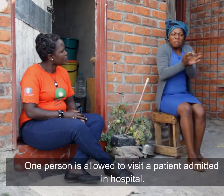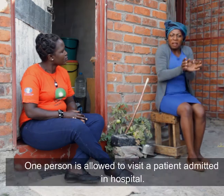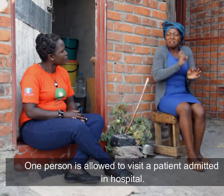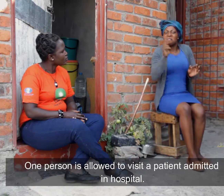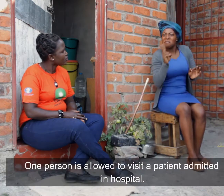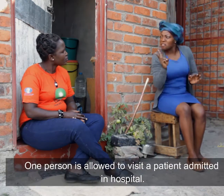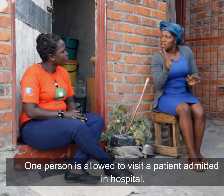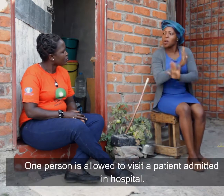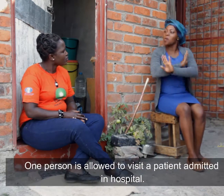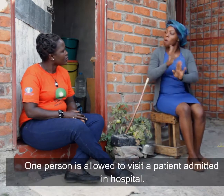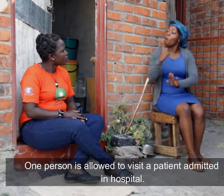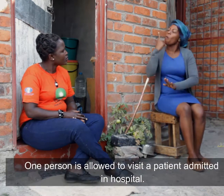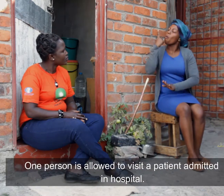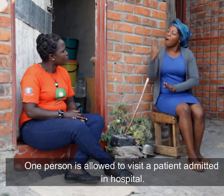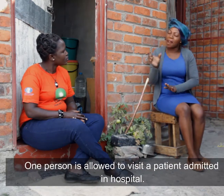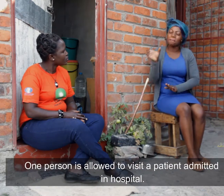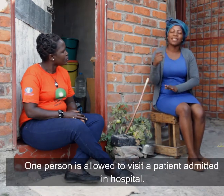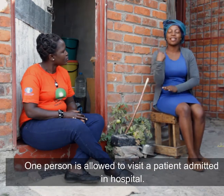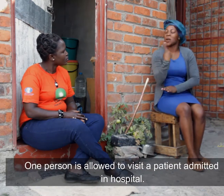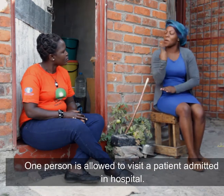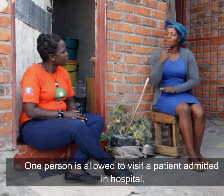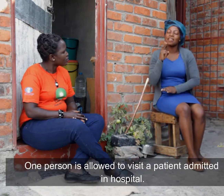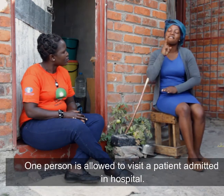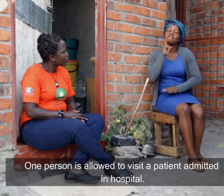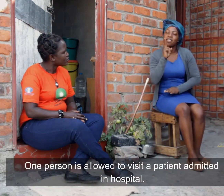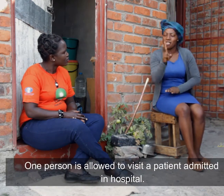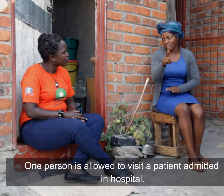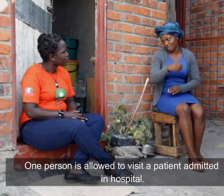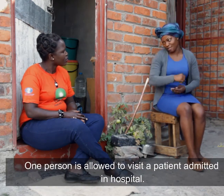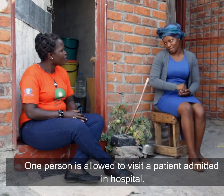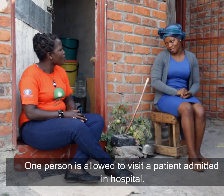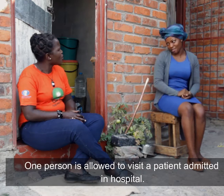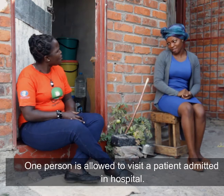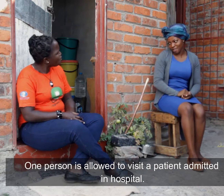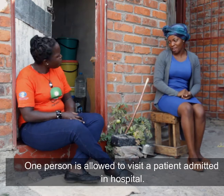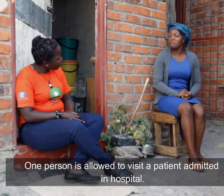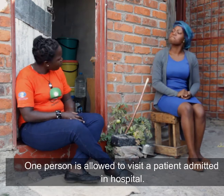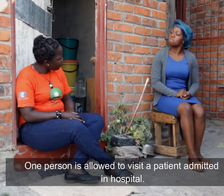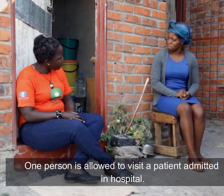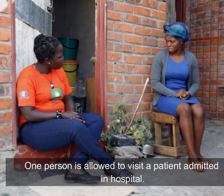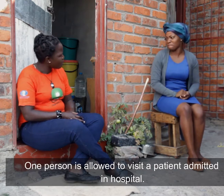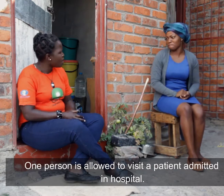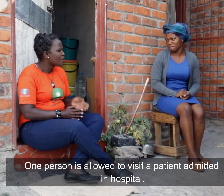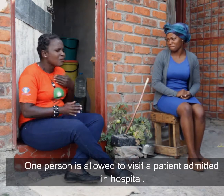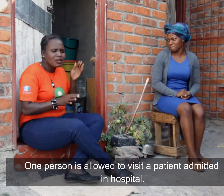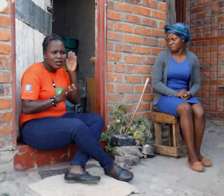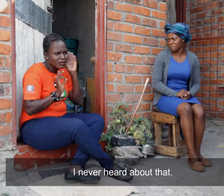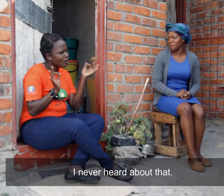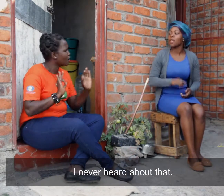And even njue shu kuti mun akadmi tukwa kua hospital. At this kumbufu mizuka family yese kuna umvisita. Just one person is allowed